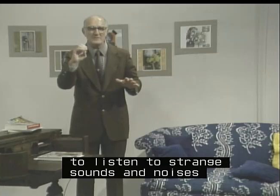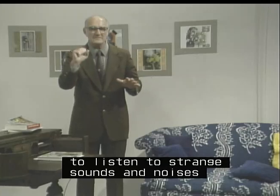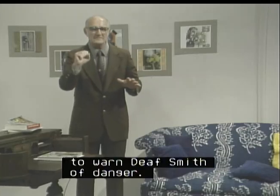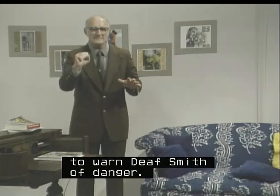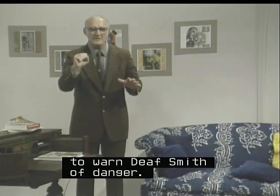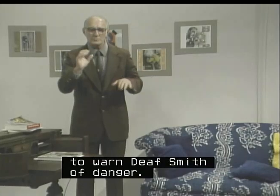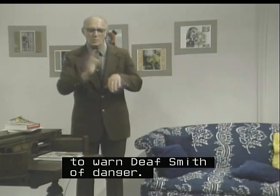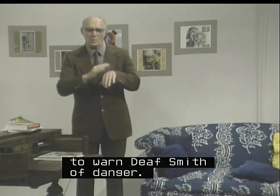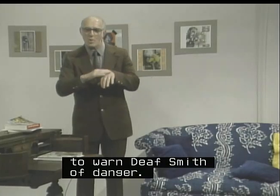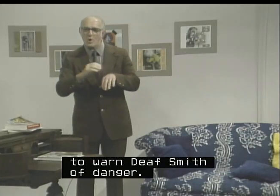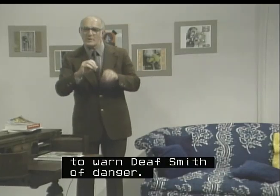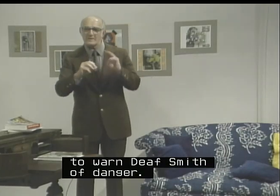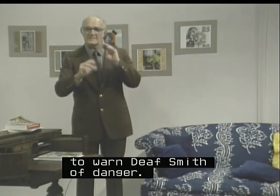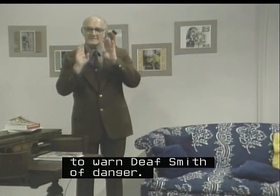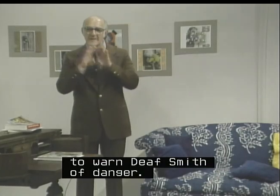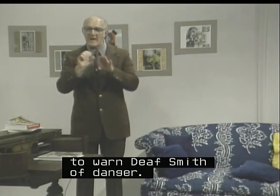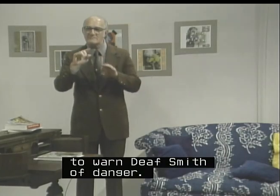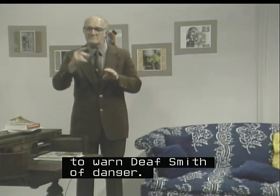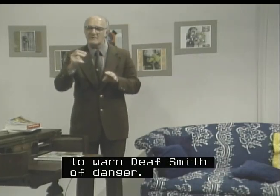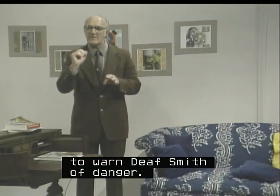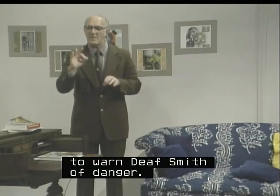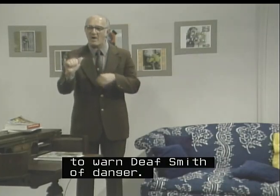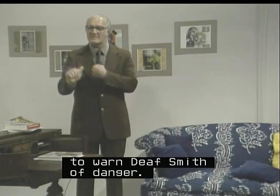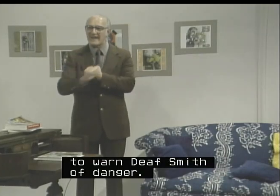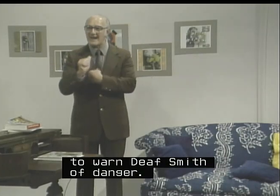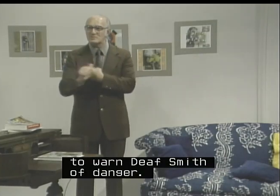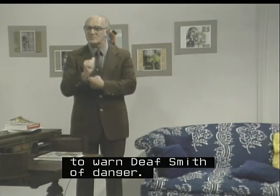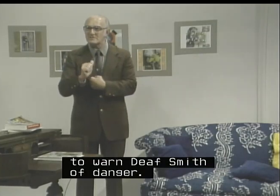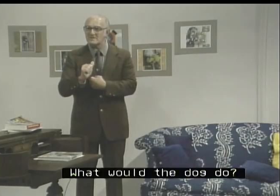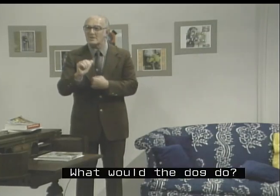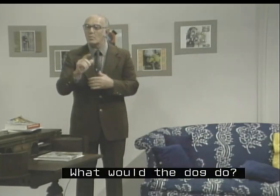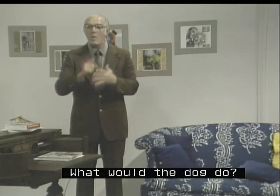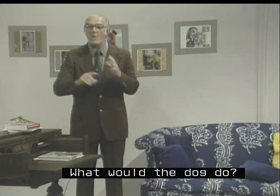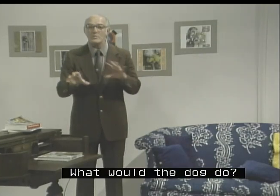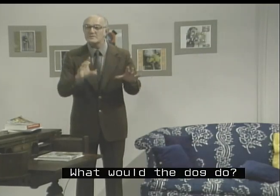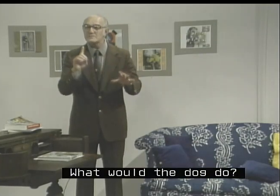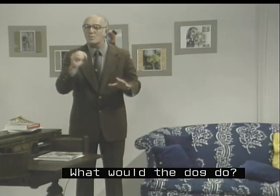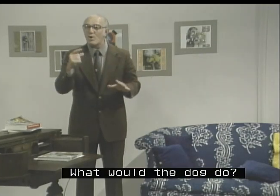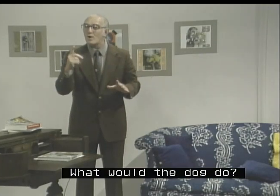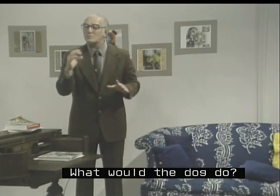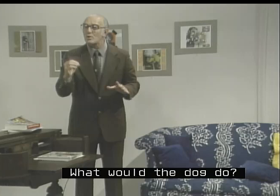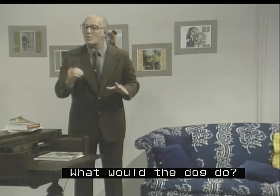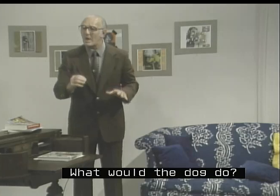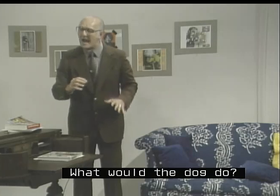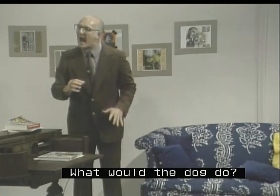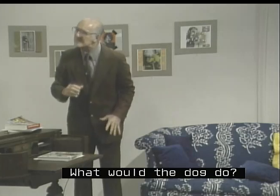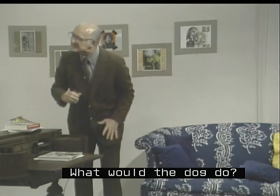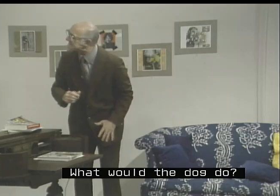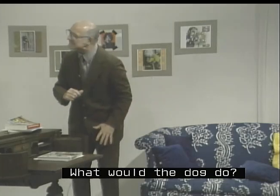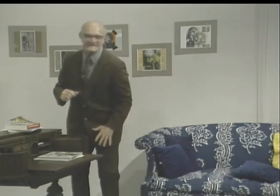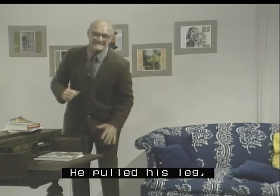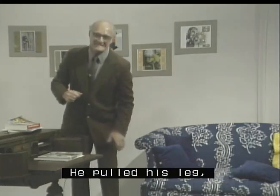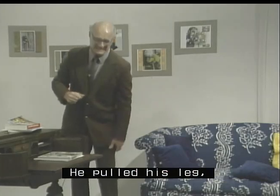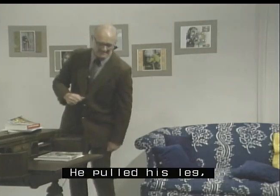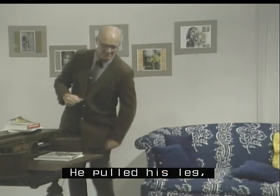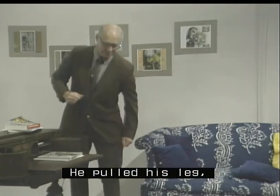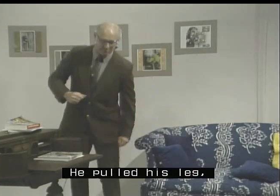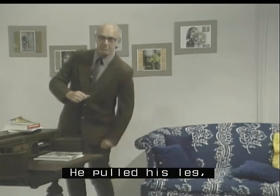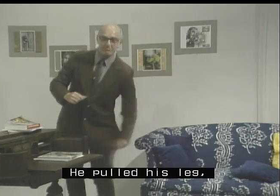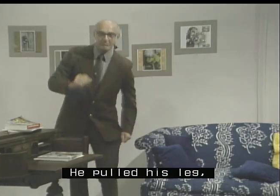noises to warn Deaf Smith of danger. What would the dog do? He